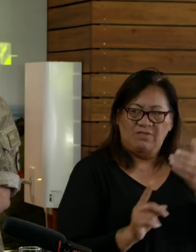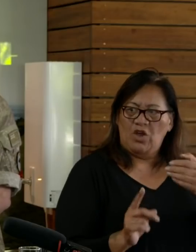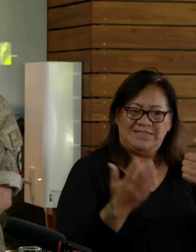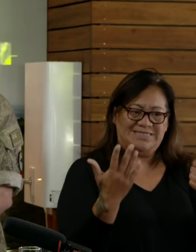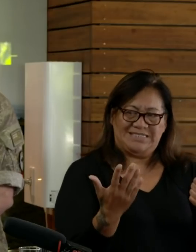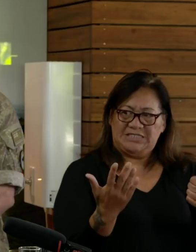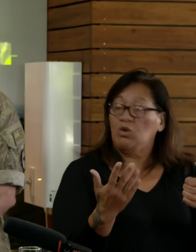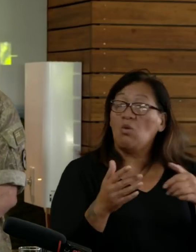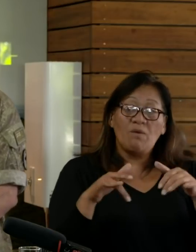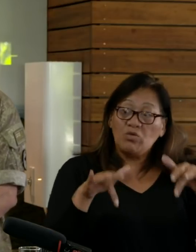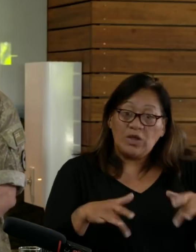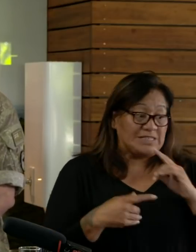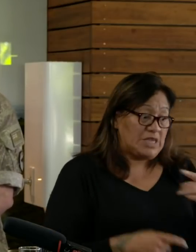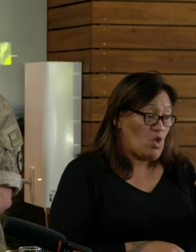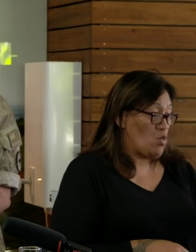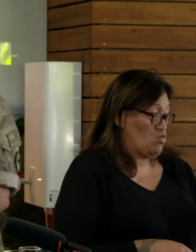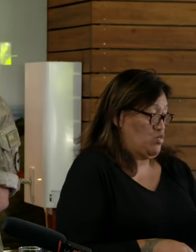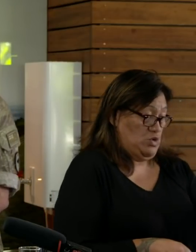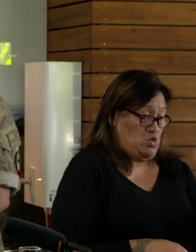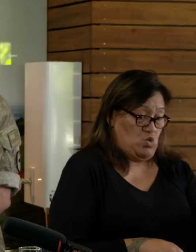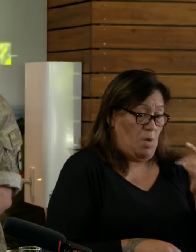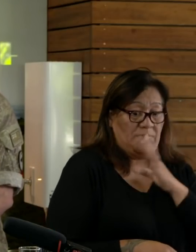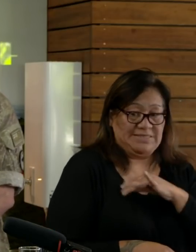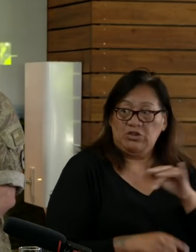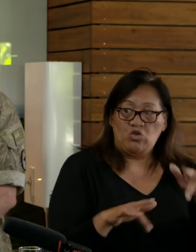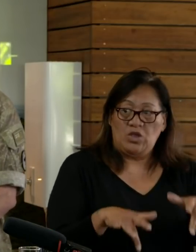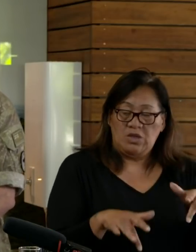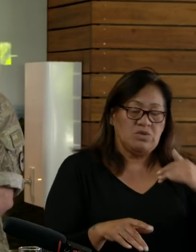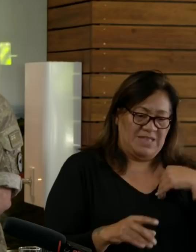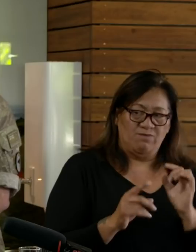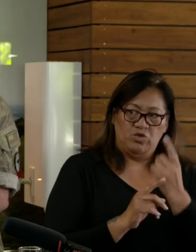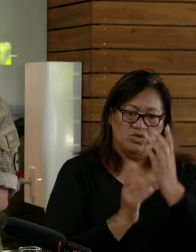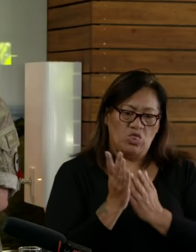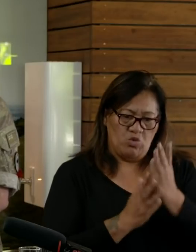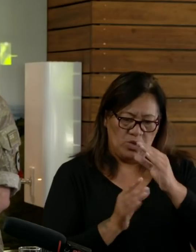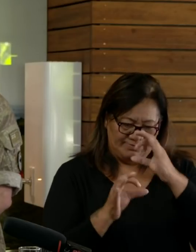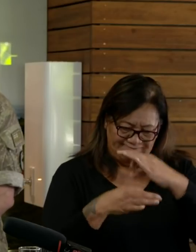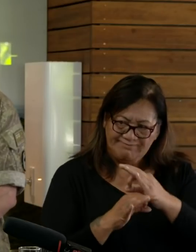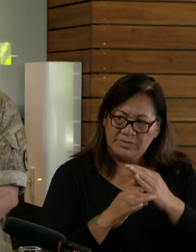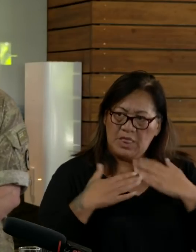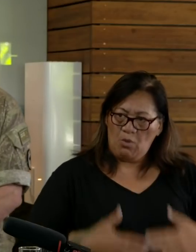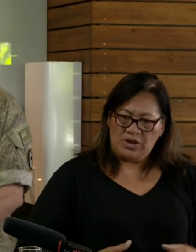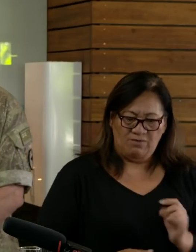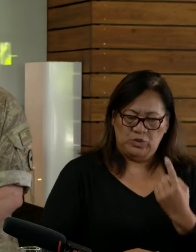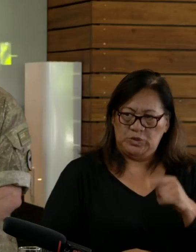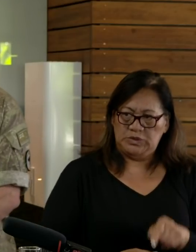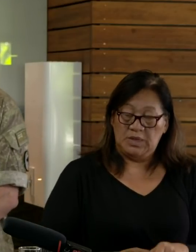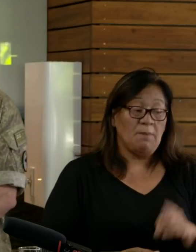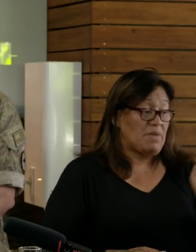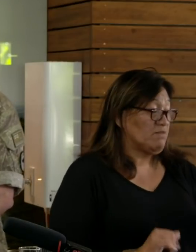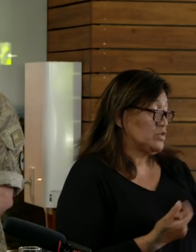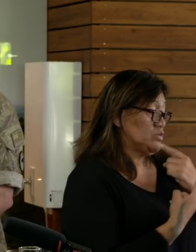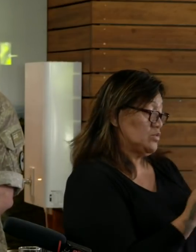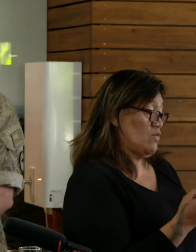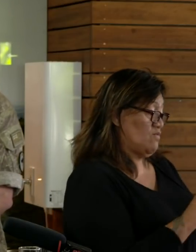say which whānau belong to the 2 missing people until we go through that process. But the assurance we give to family